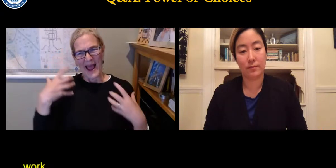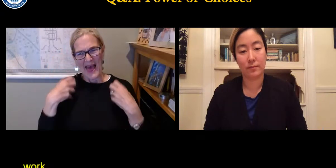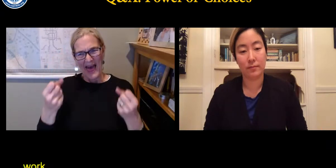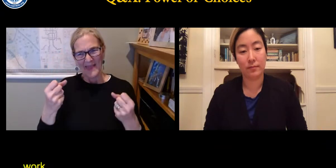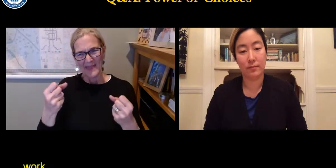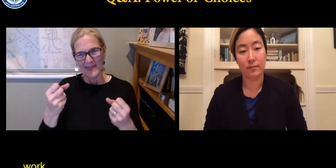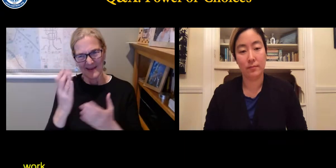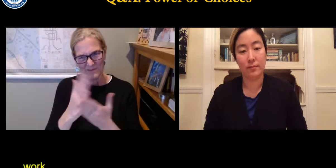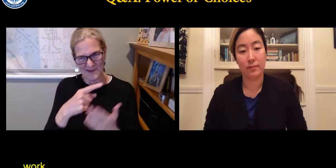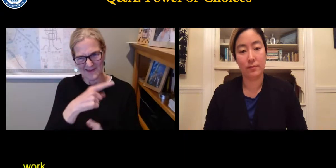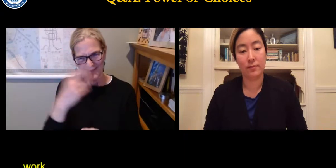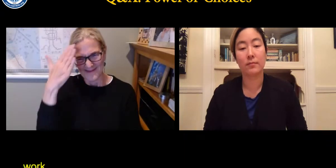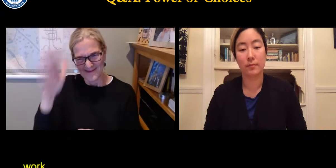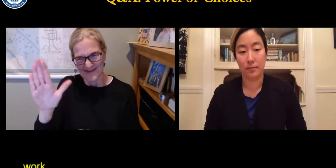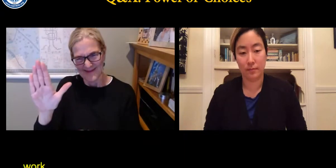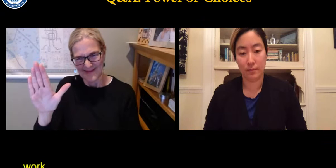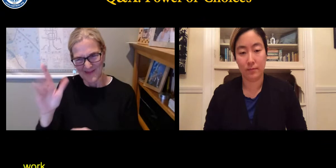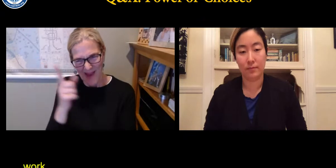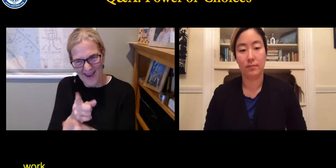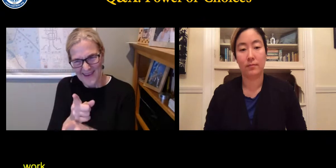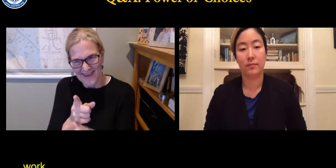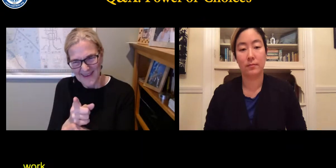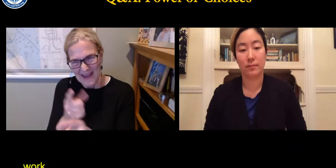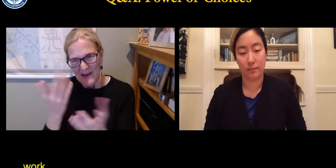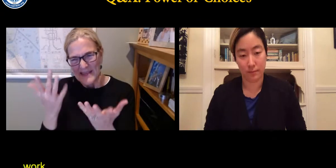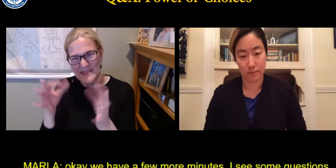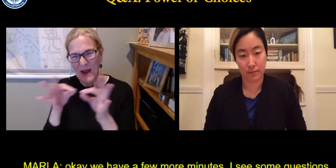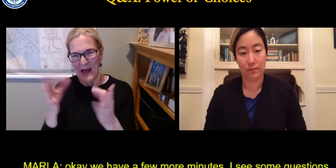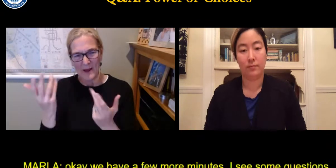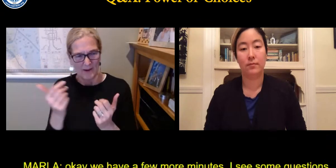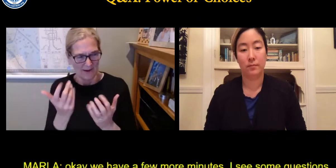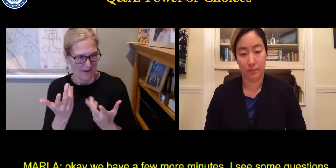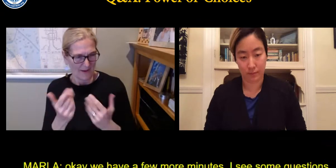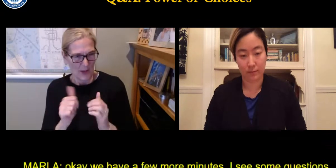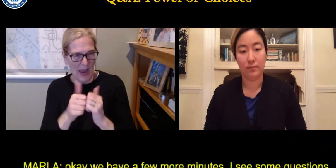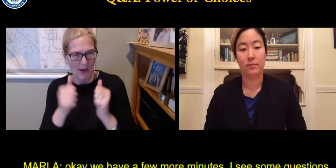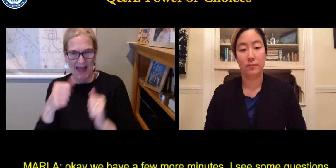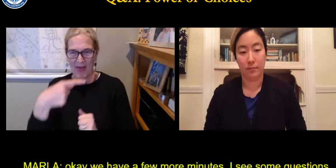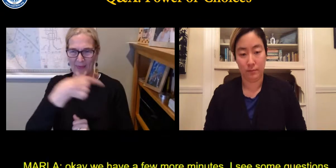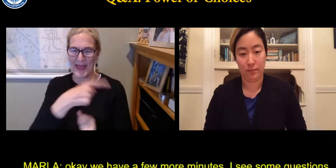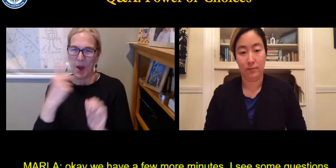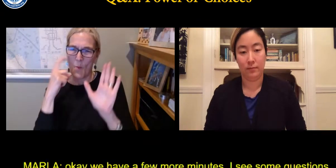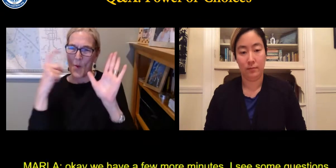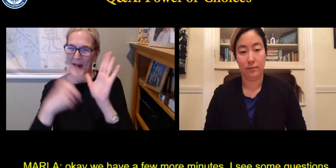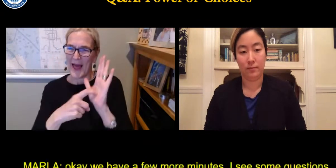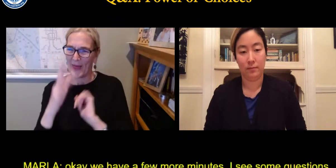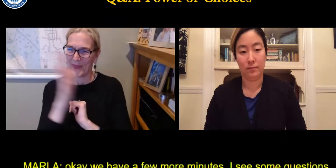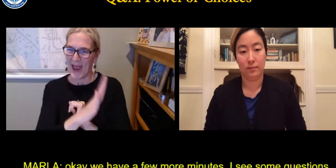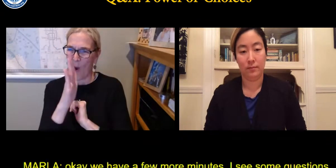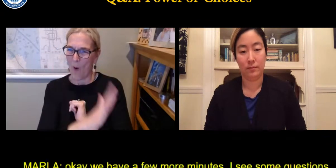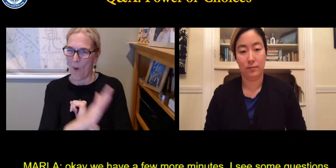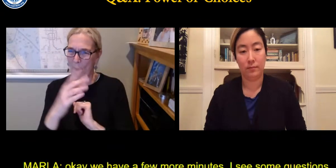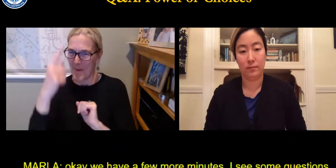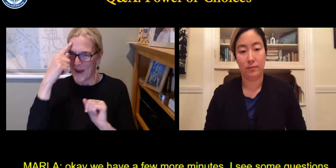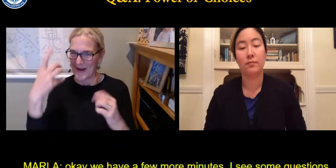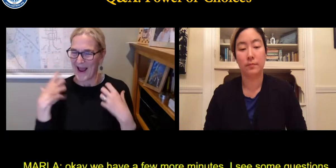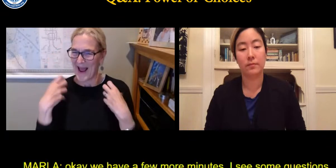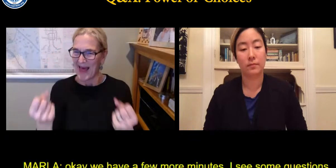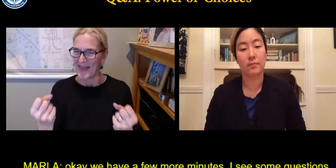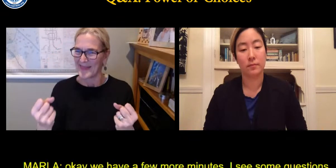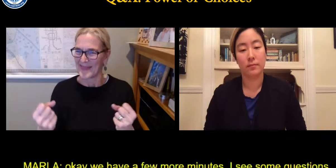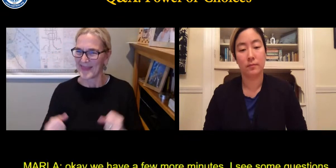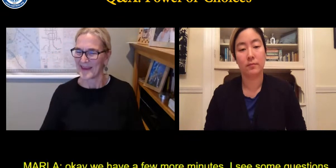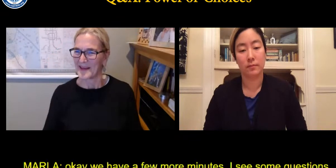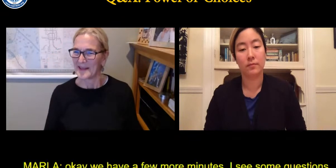something else. Do deaf individuals realize that they have mental health issues, or are deaf